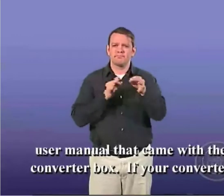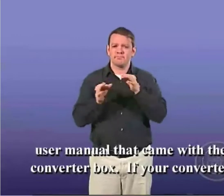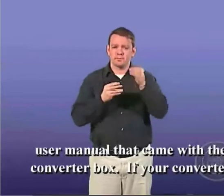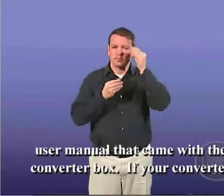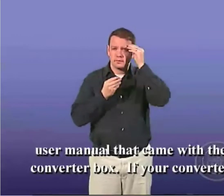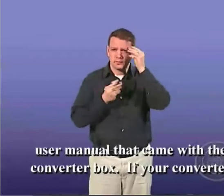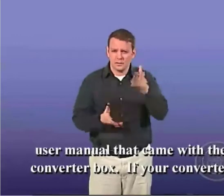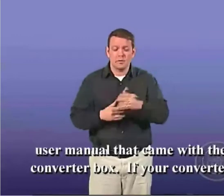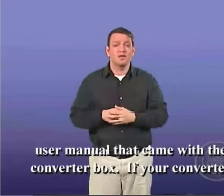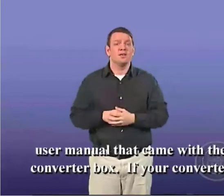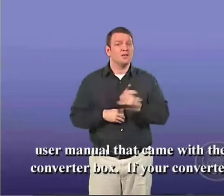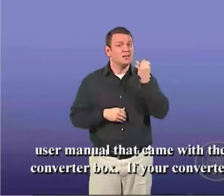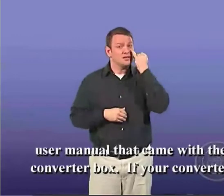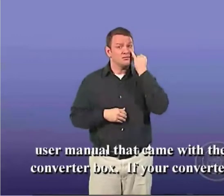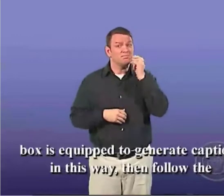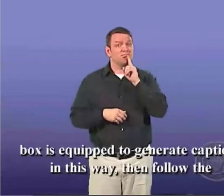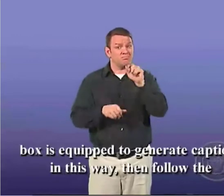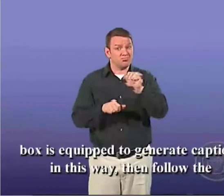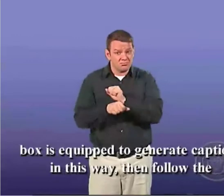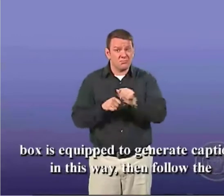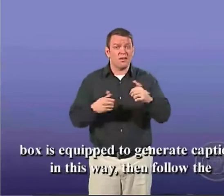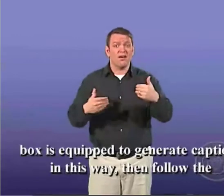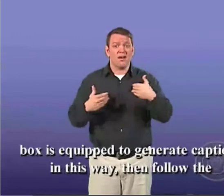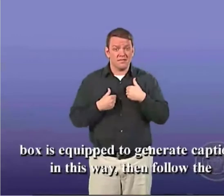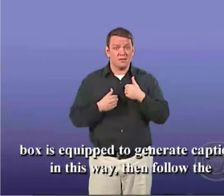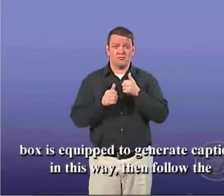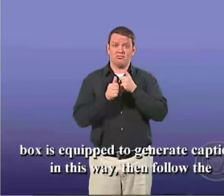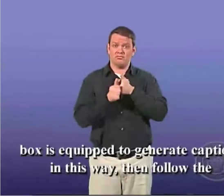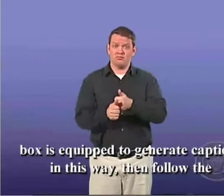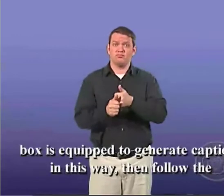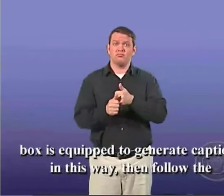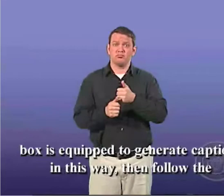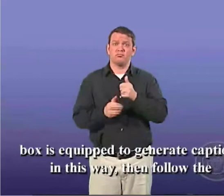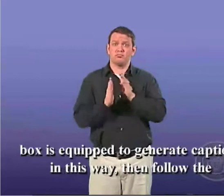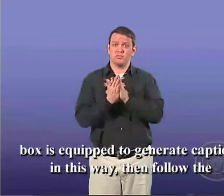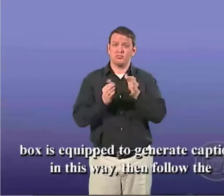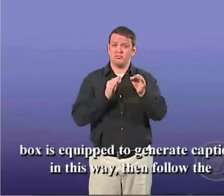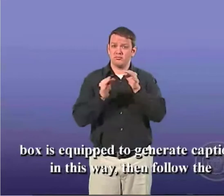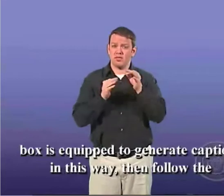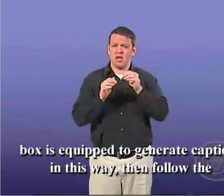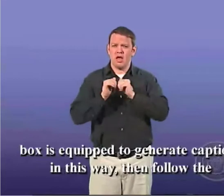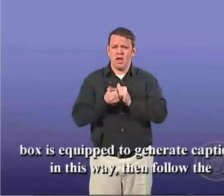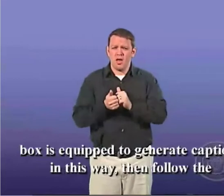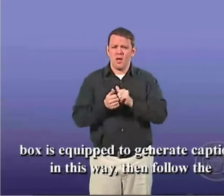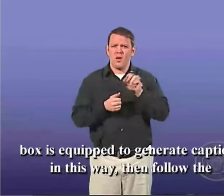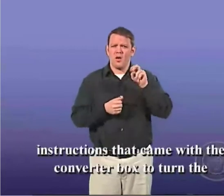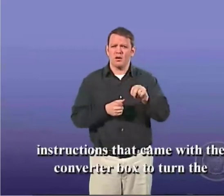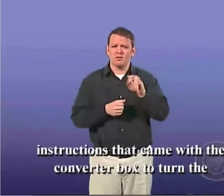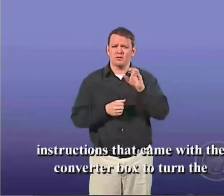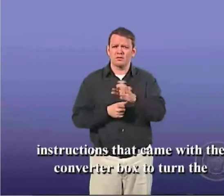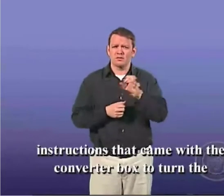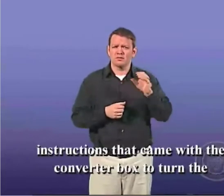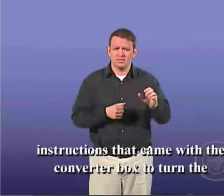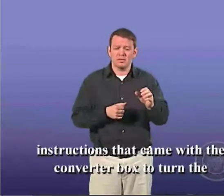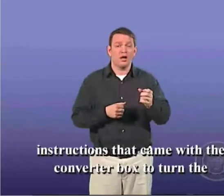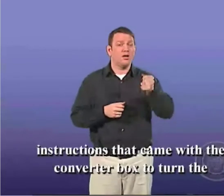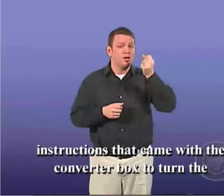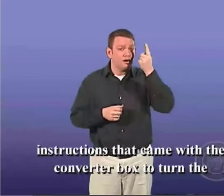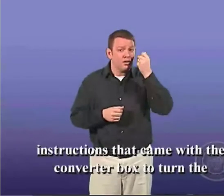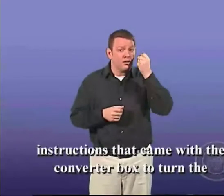box. If your converter box is equipped to generate captions in this way, then follow the instructions that came with the